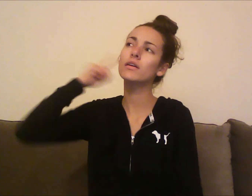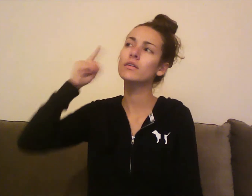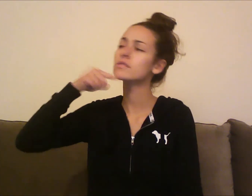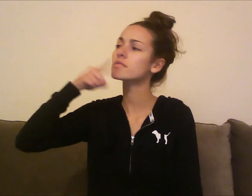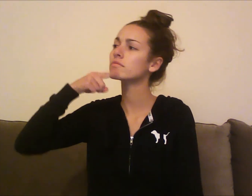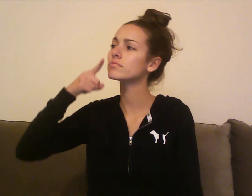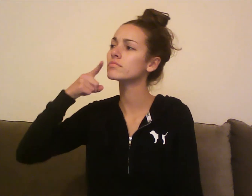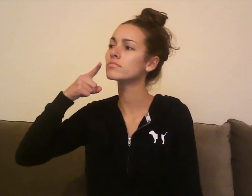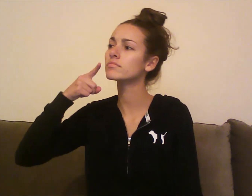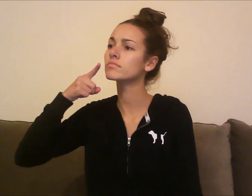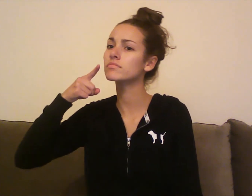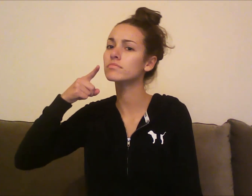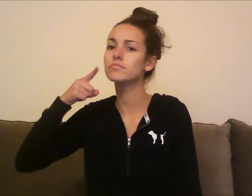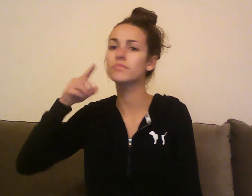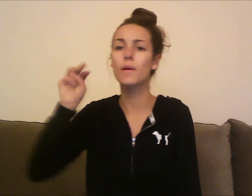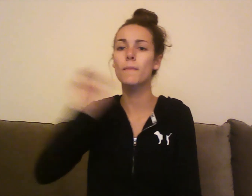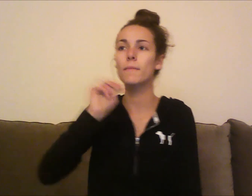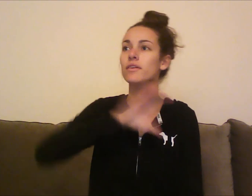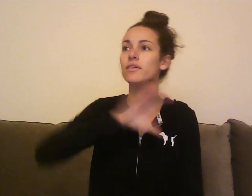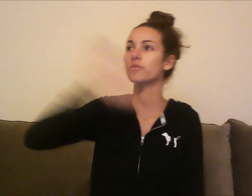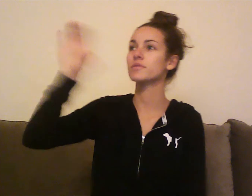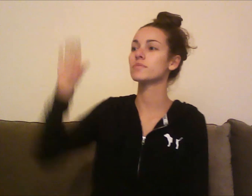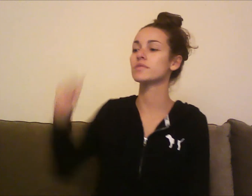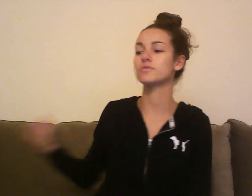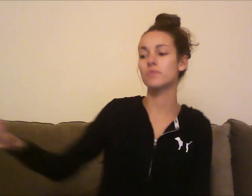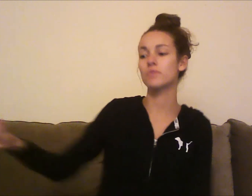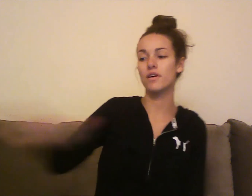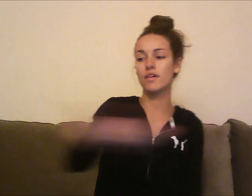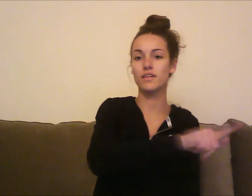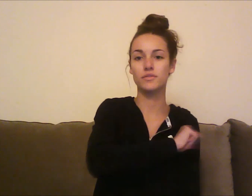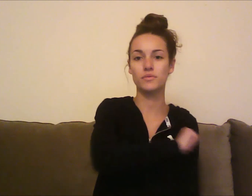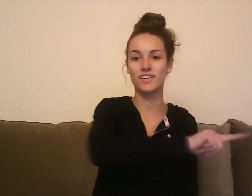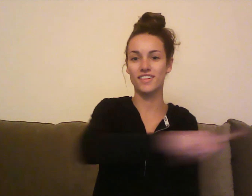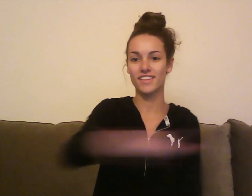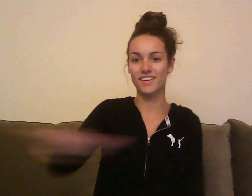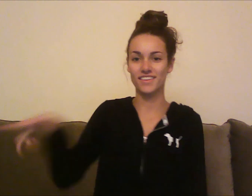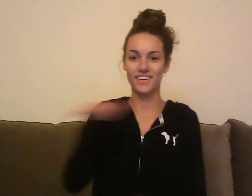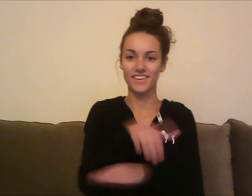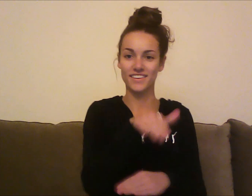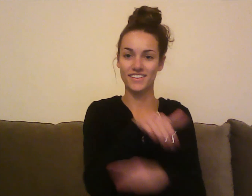explain, here he drove out of sight. Merry Christmas to all, and to all a good night.